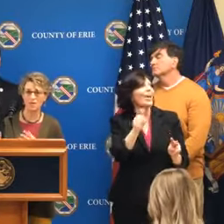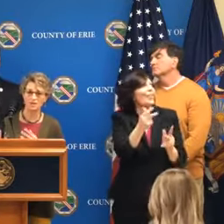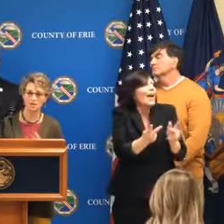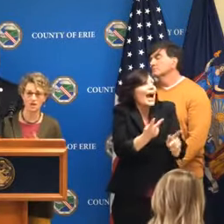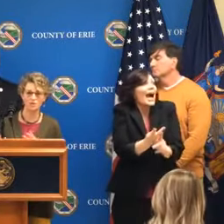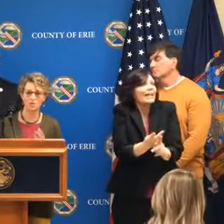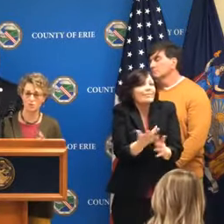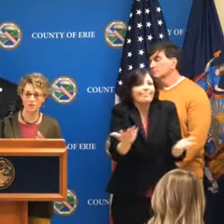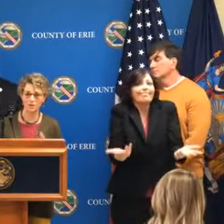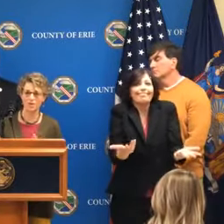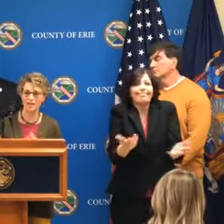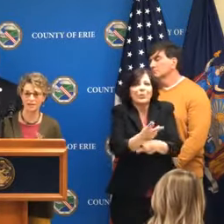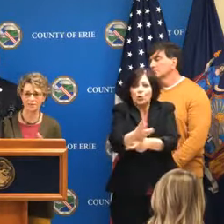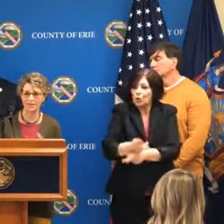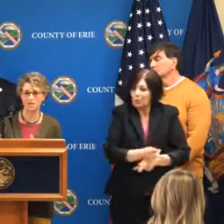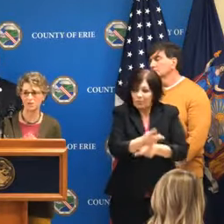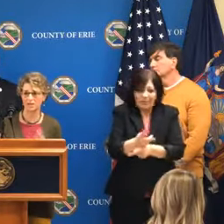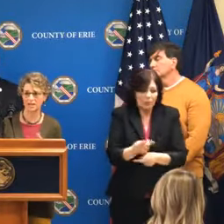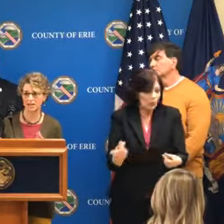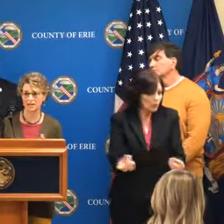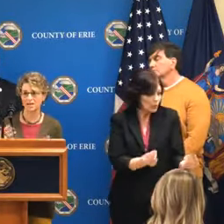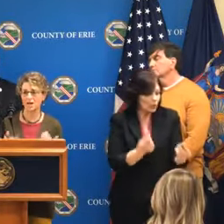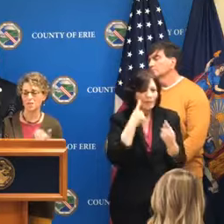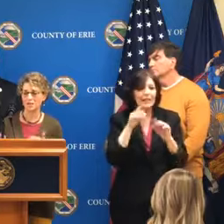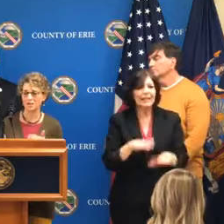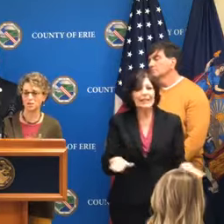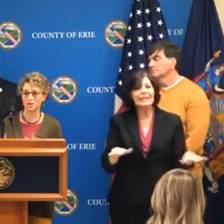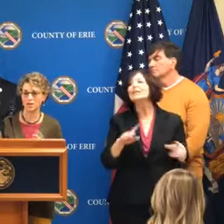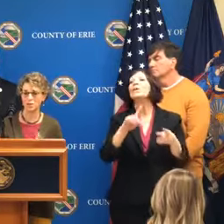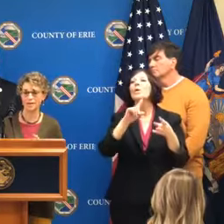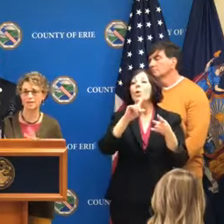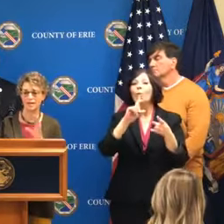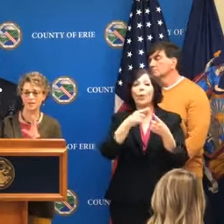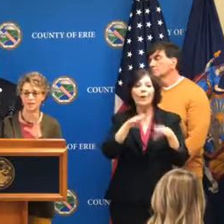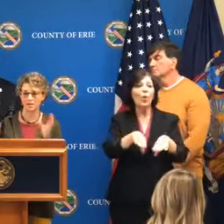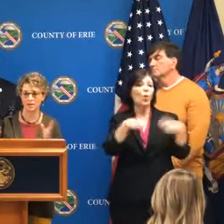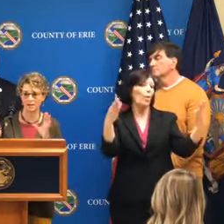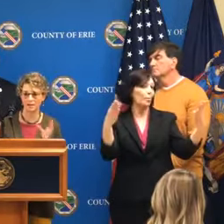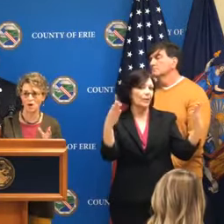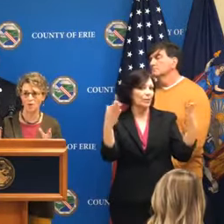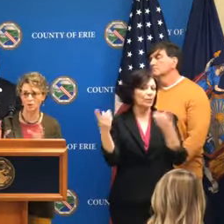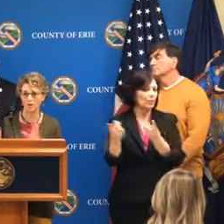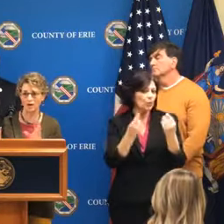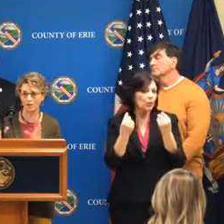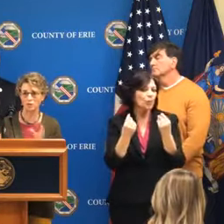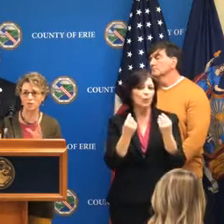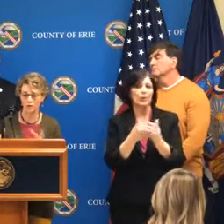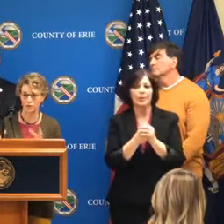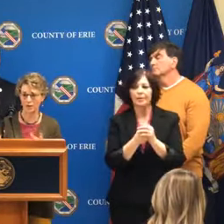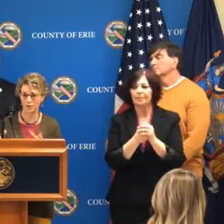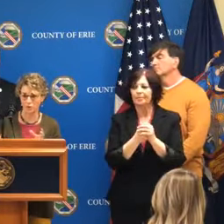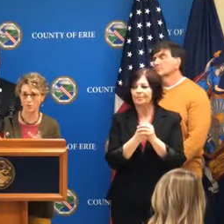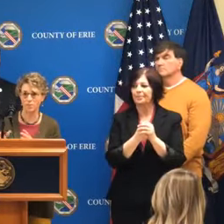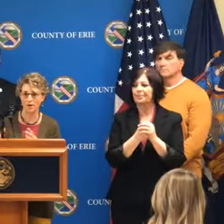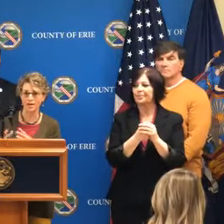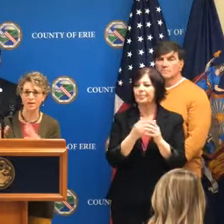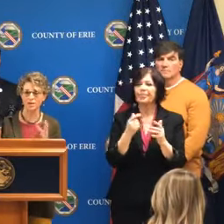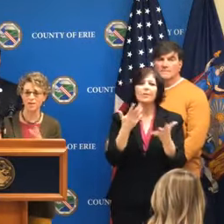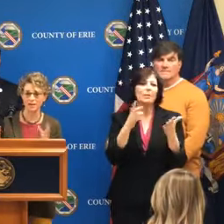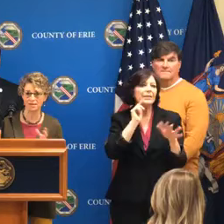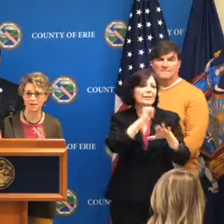of supervision activities for the kids when they do reopen, that in smaller learning groups